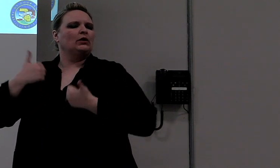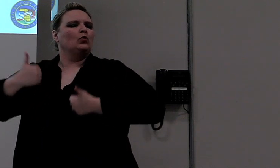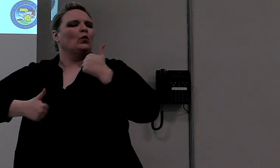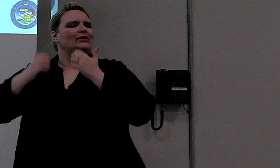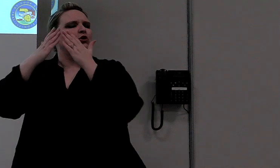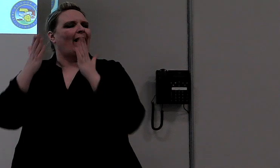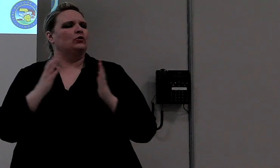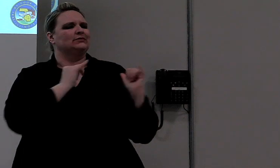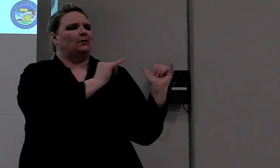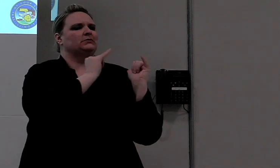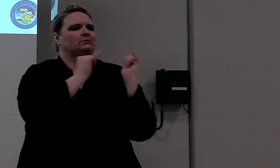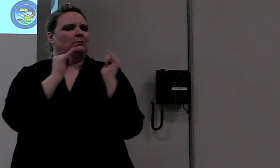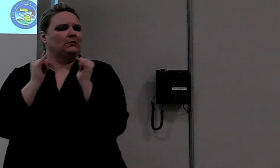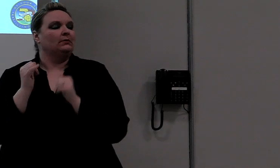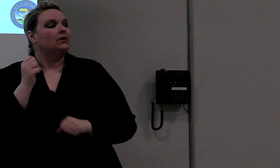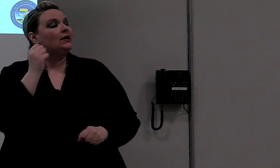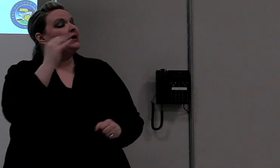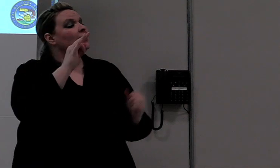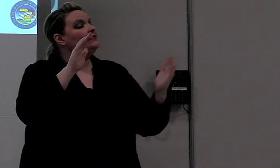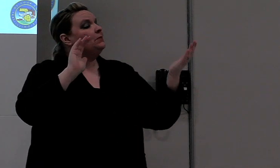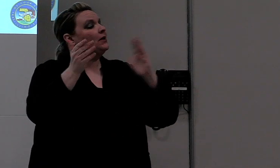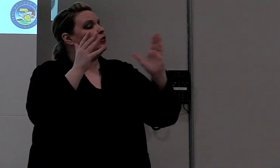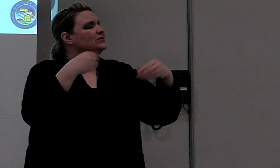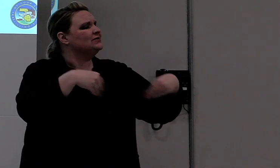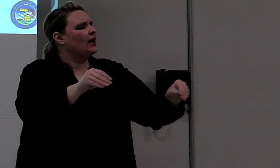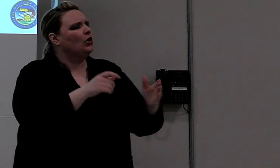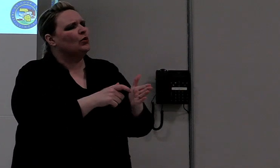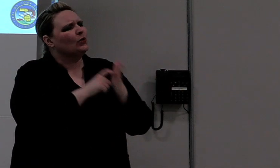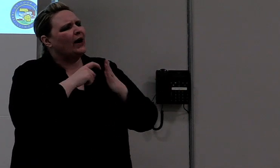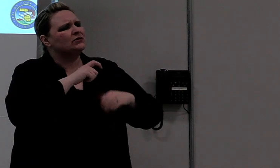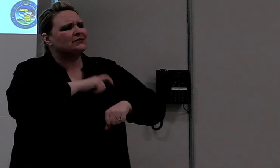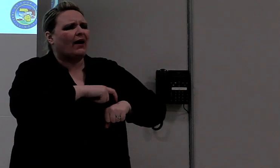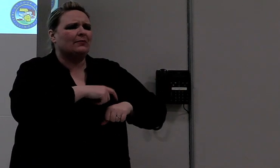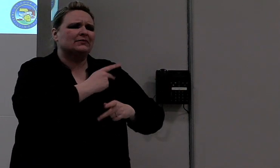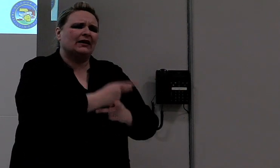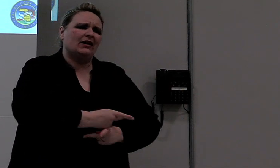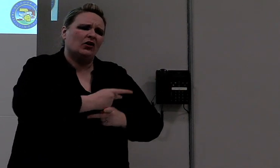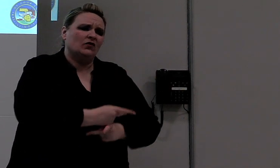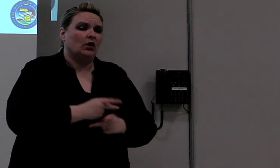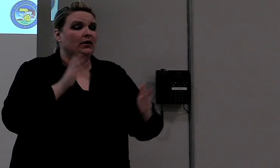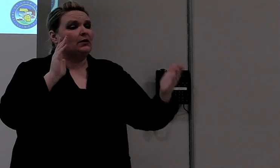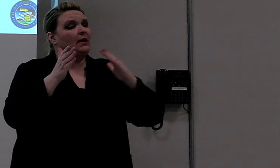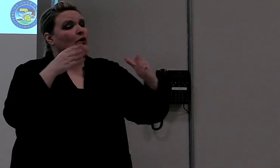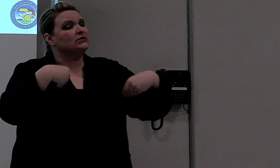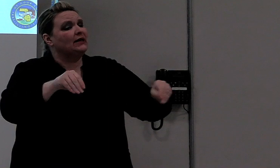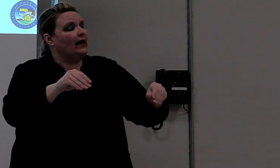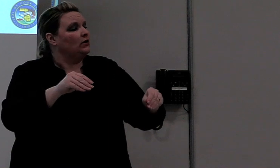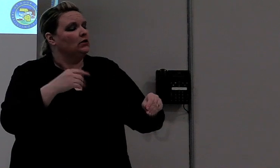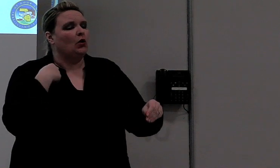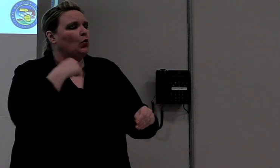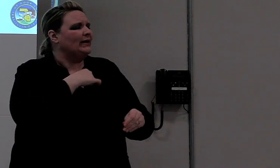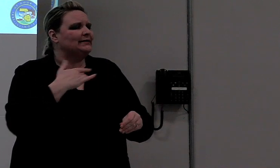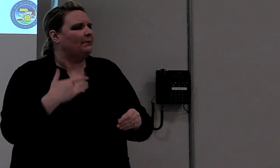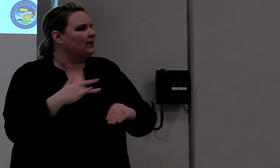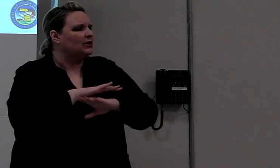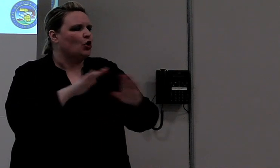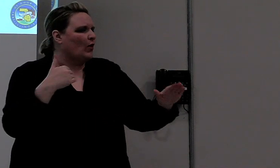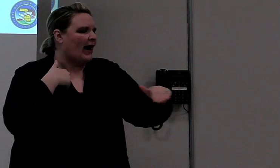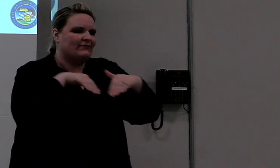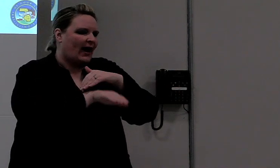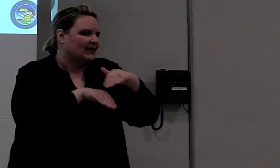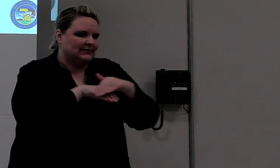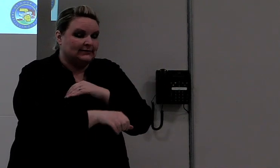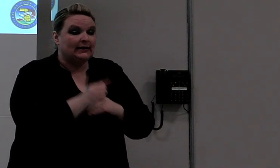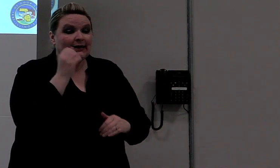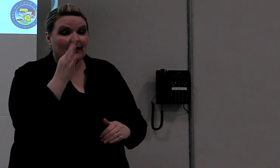if there's comparable sales, this one takes a little care. Comparable sales are something that we don't always have good access to.